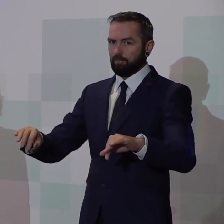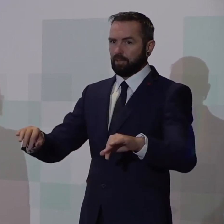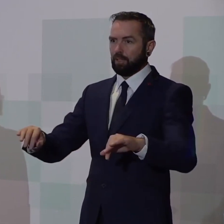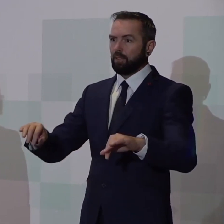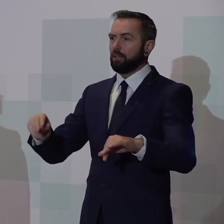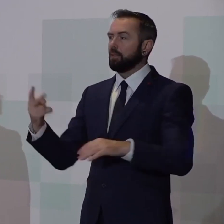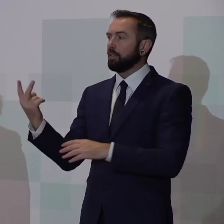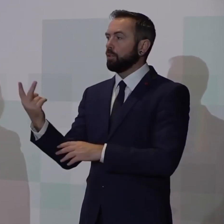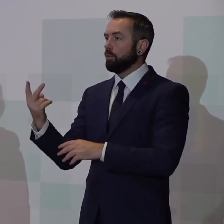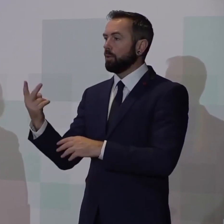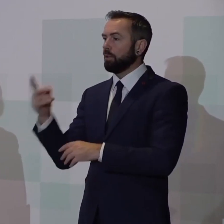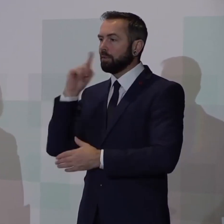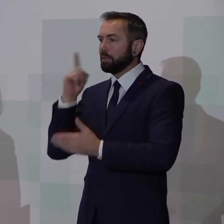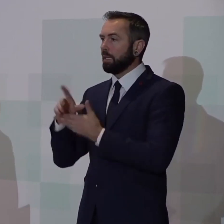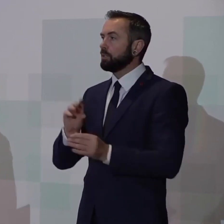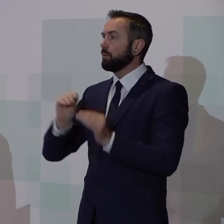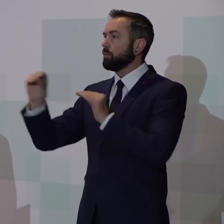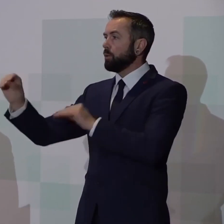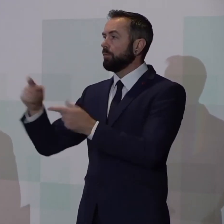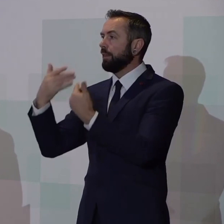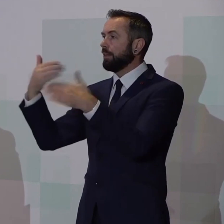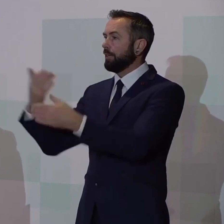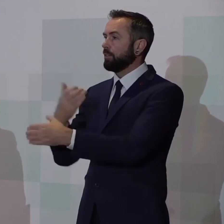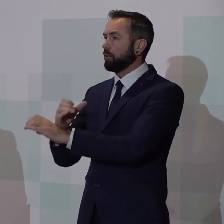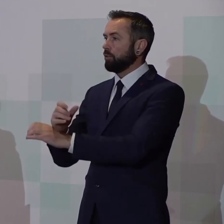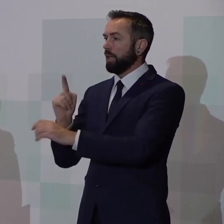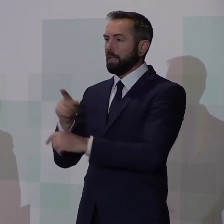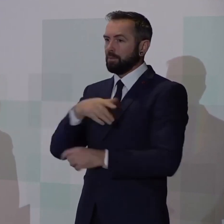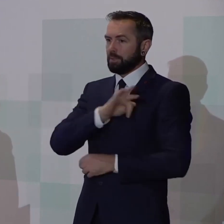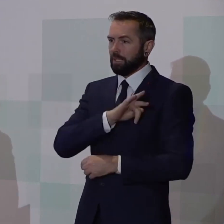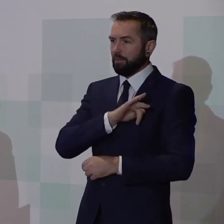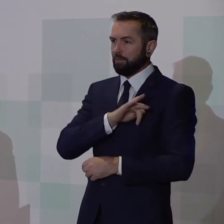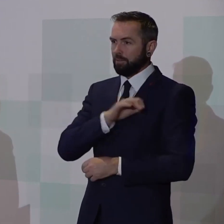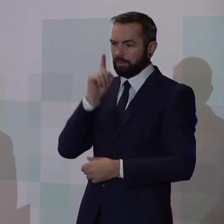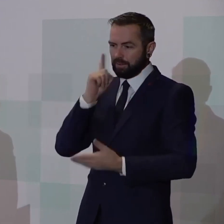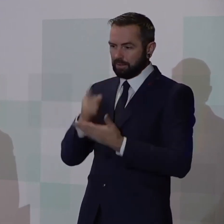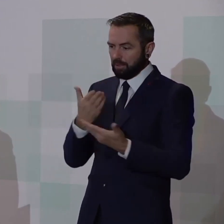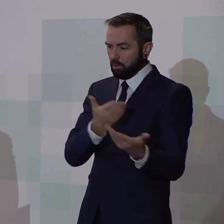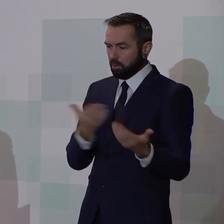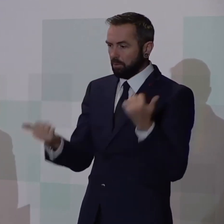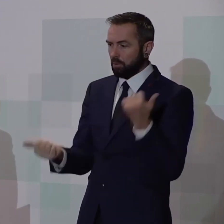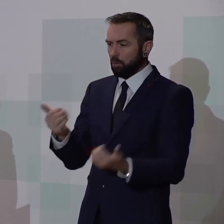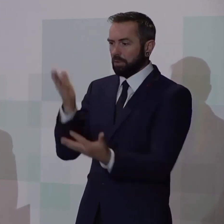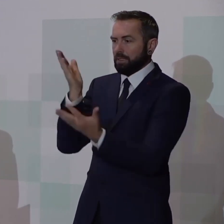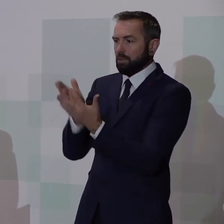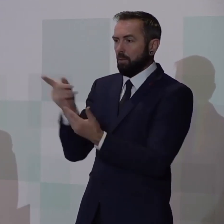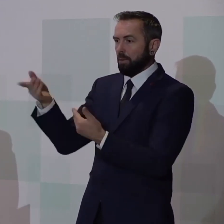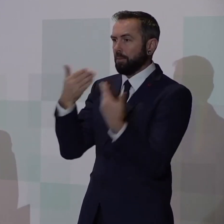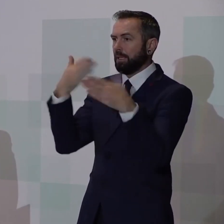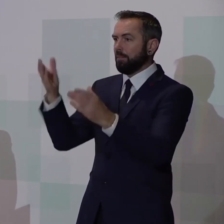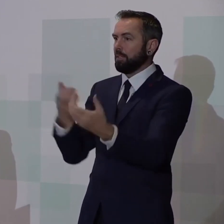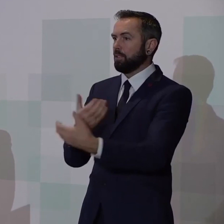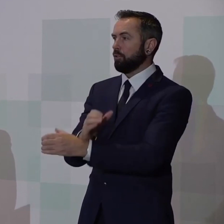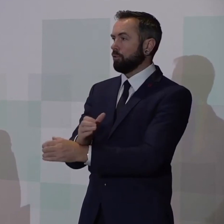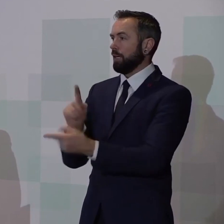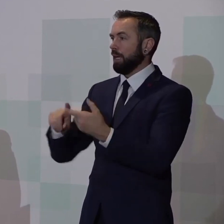couple had decided to move, to leave the country, and he brought legal proceedings to prevent that, and also to